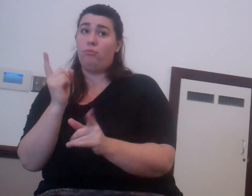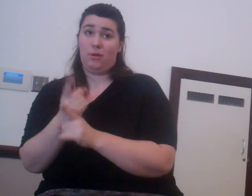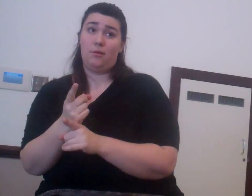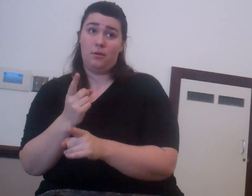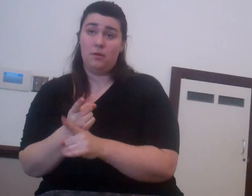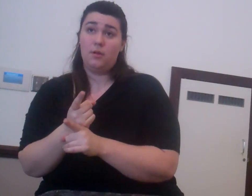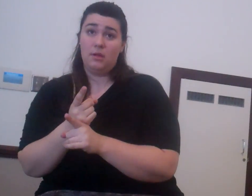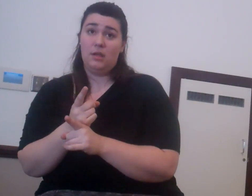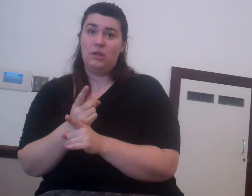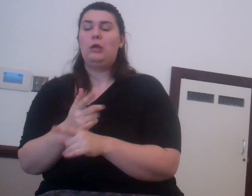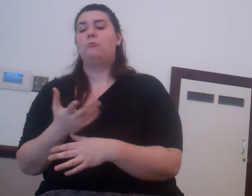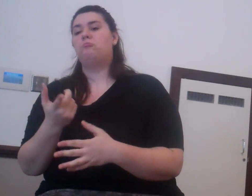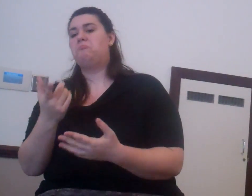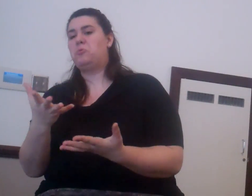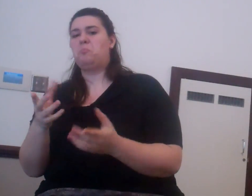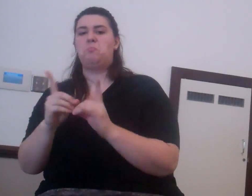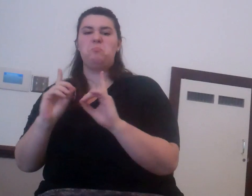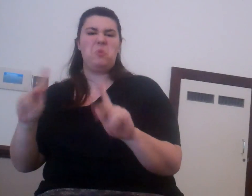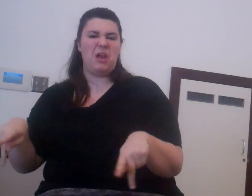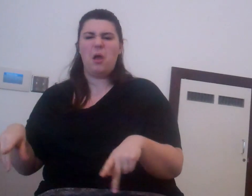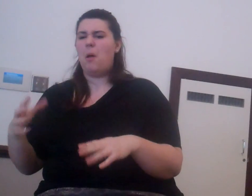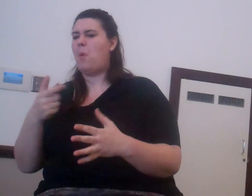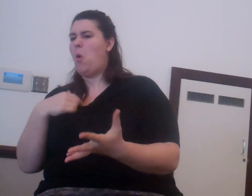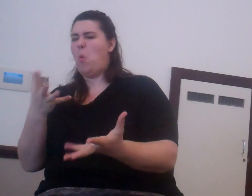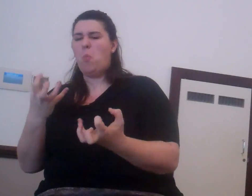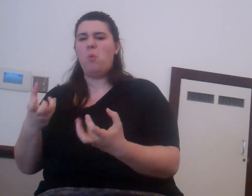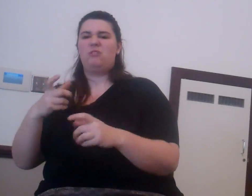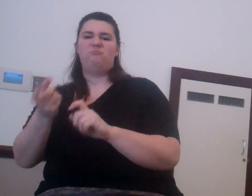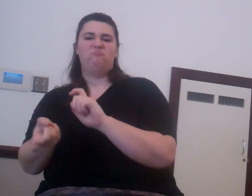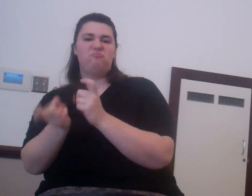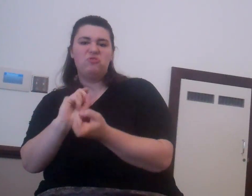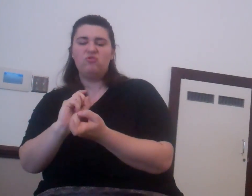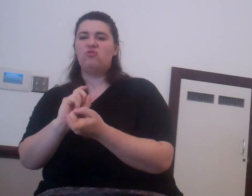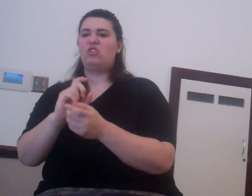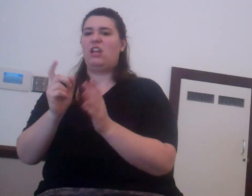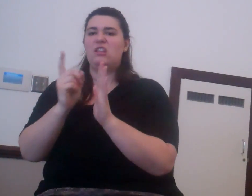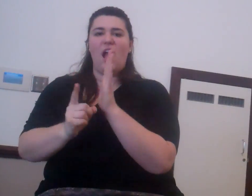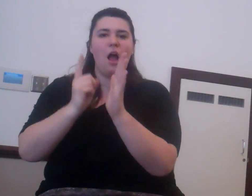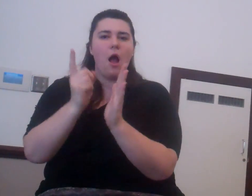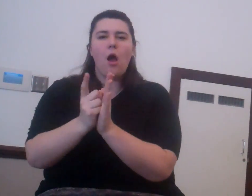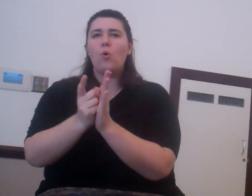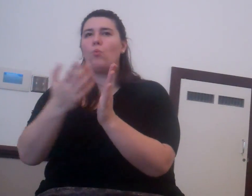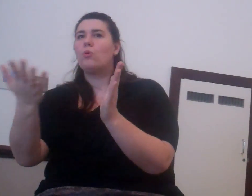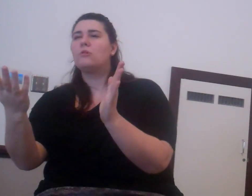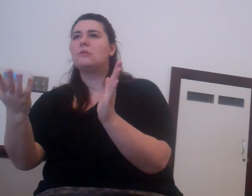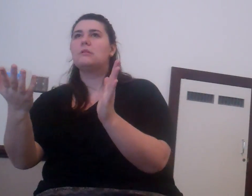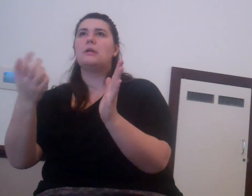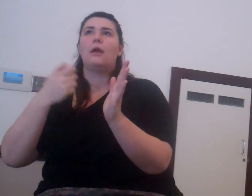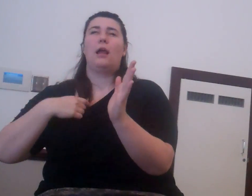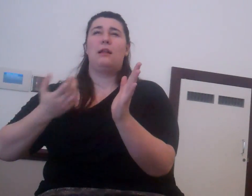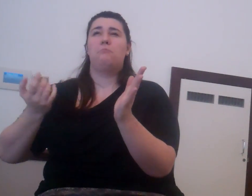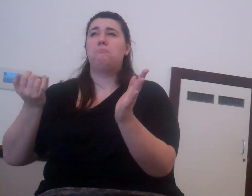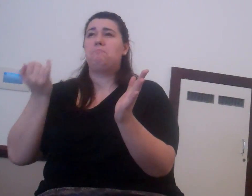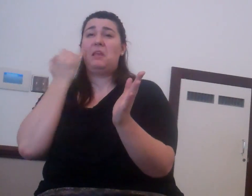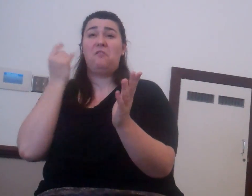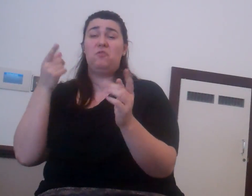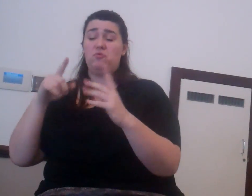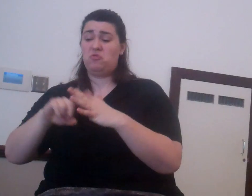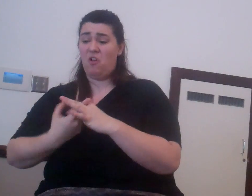can be uncomfortable. Or even maybe you don't break up, but you're going to fight. And now you have to go to work and stare at them all day, right? Like a lot of times when people get in fights with their partner, they get